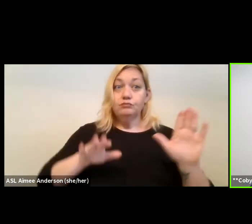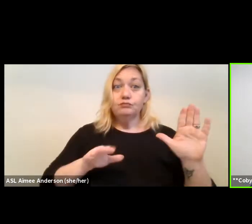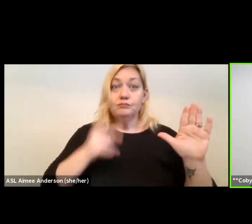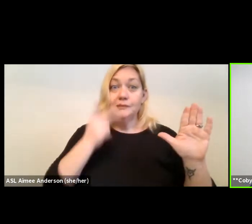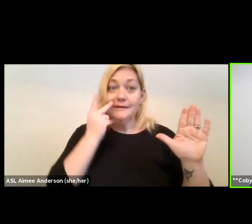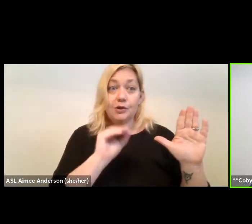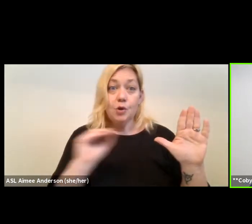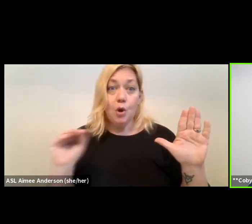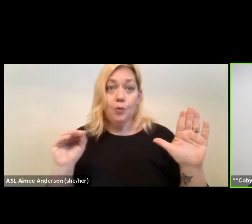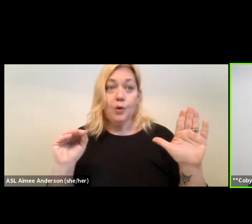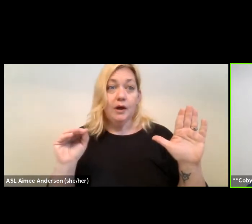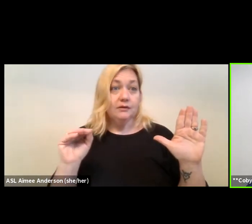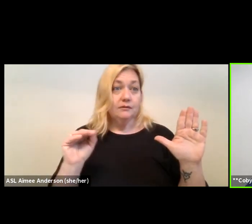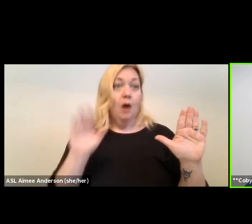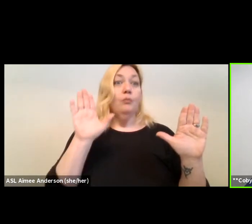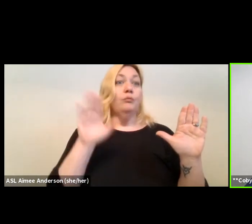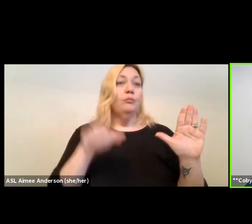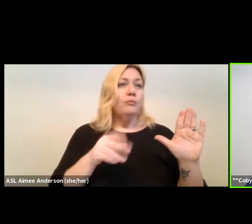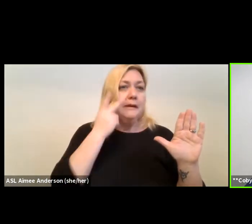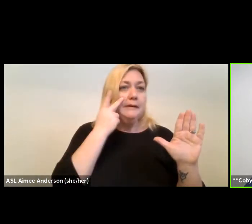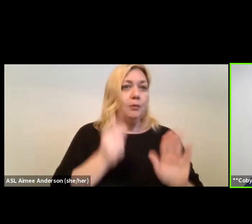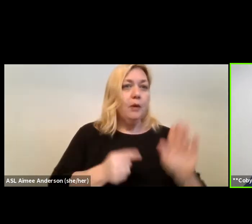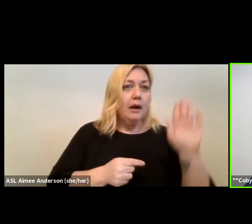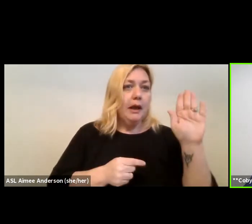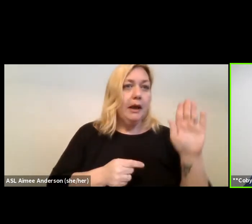no one, let's move to